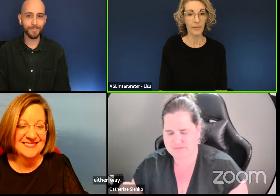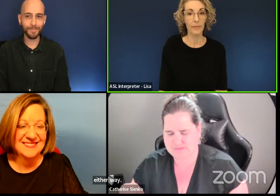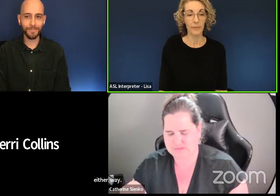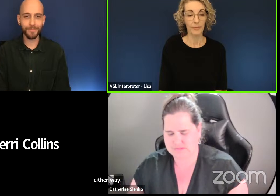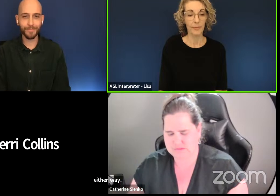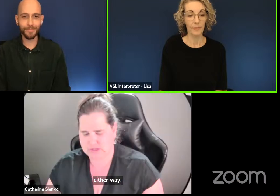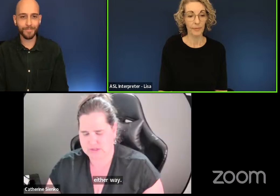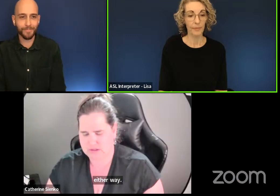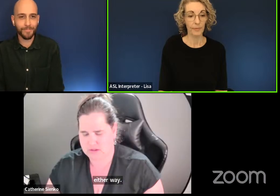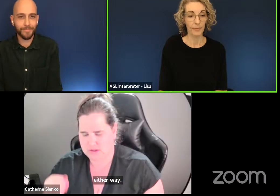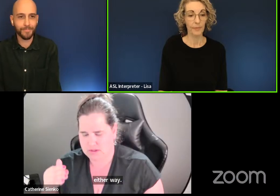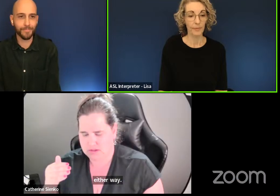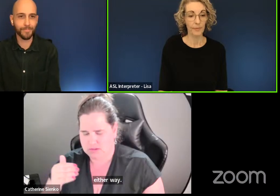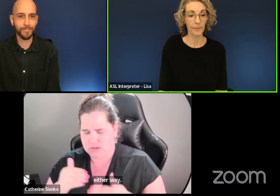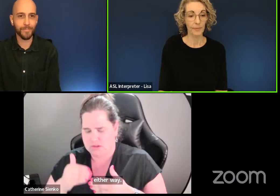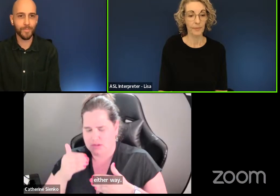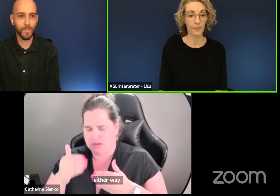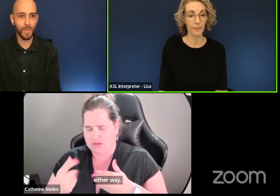Okay. you.